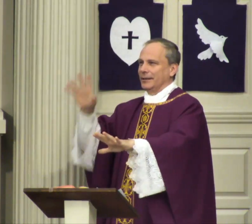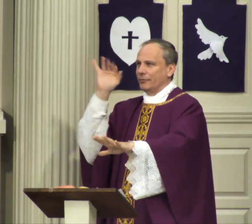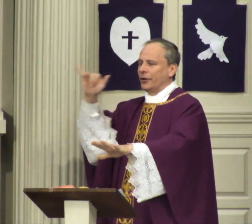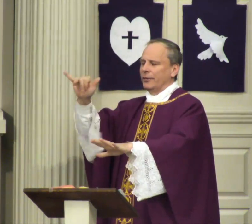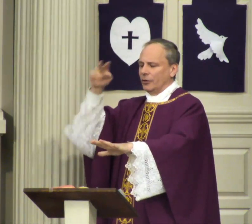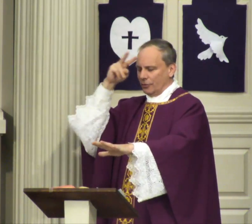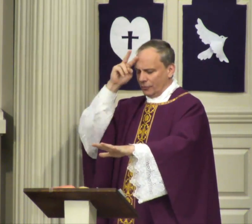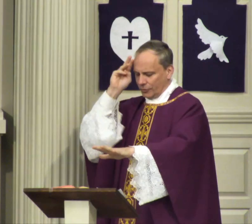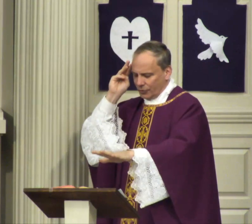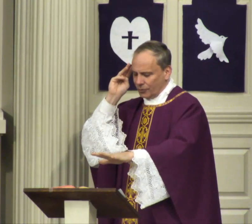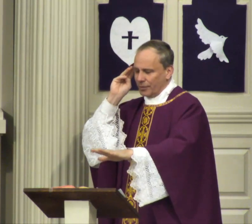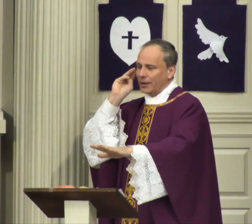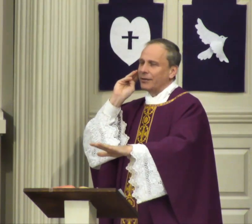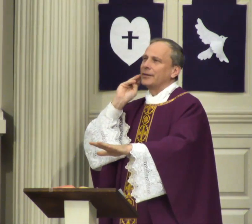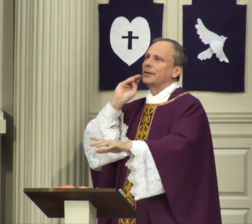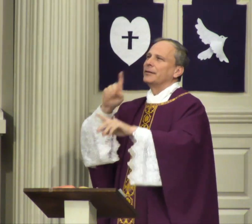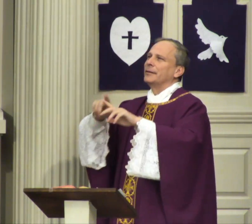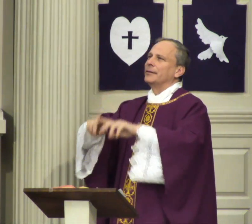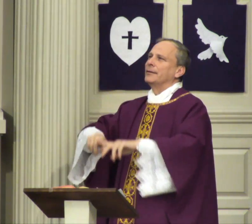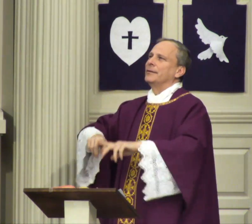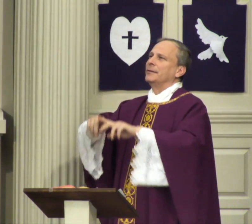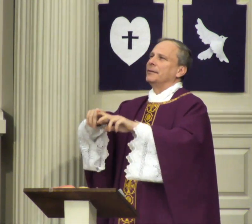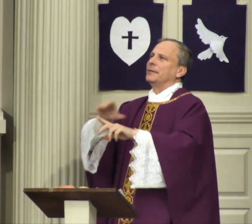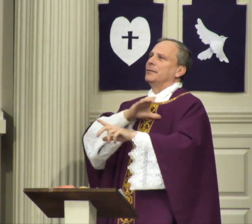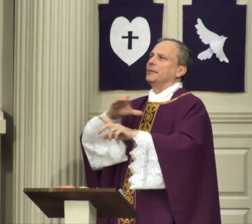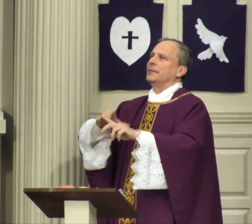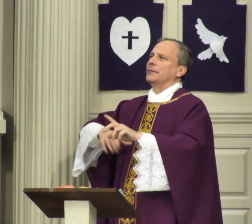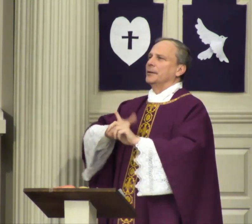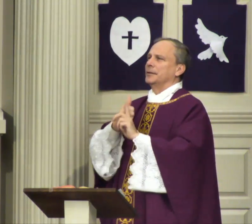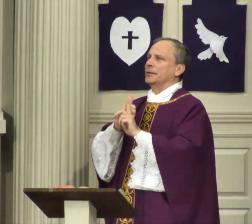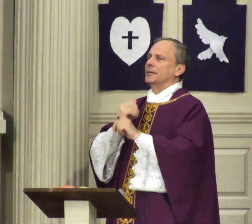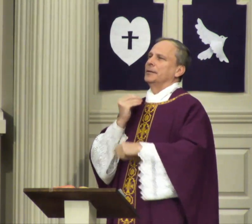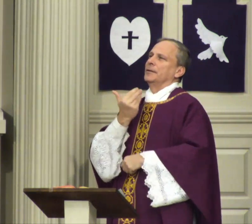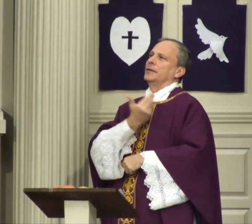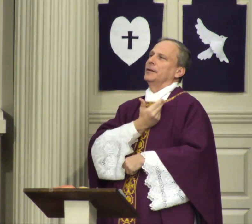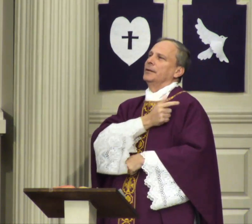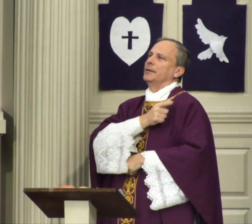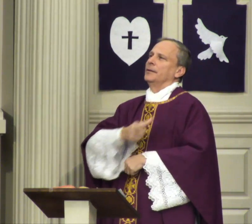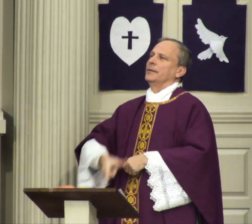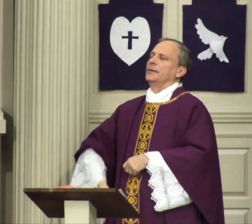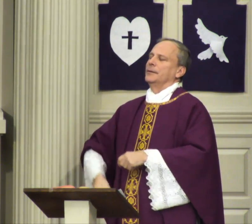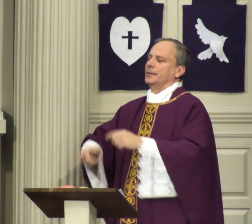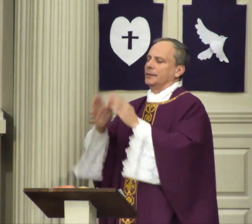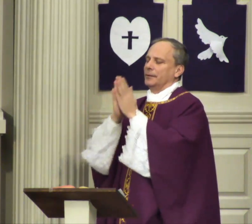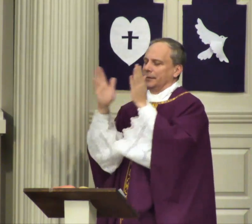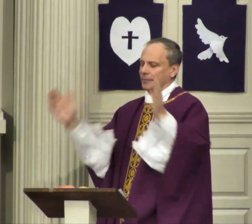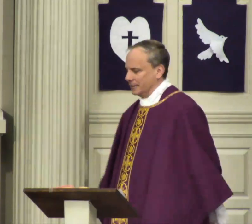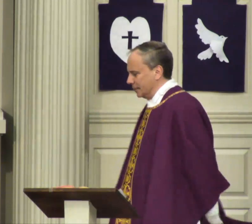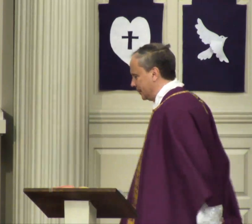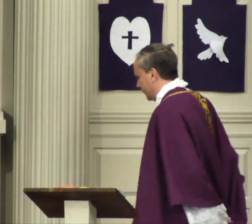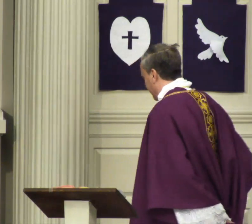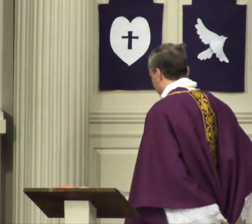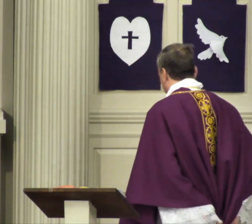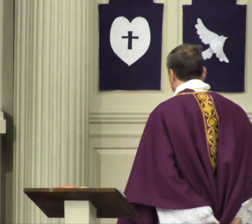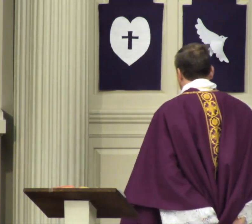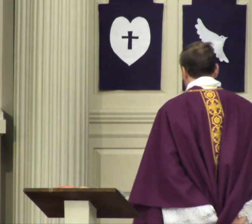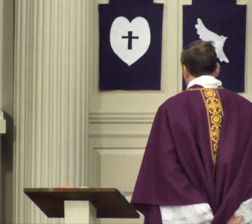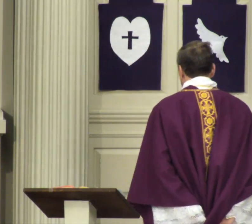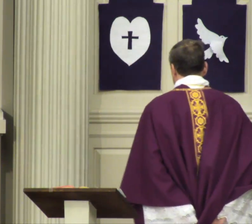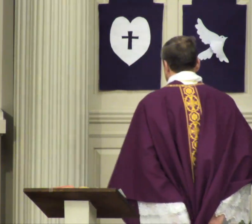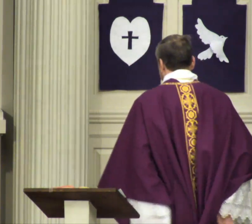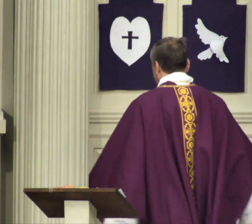the Blessed Ever-Virgin Mary. Through Christ our Lord. Amen.